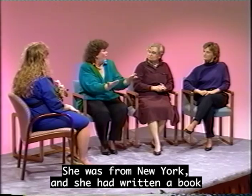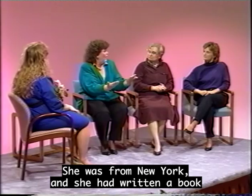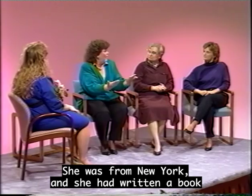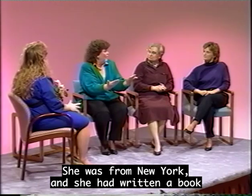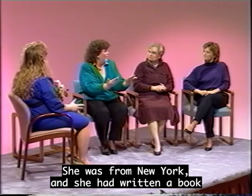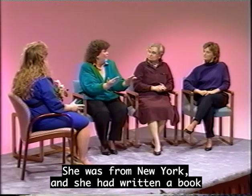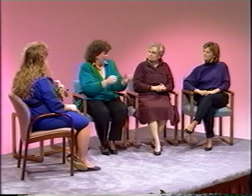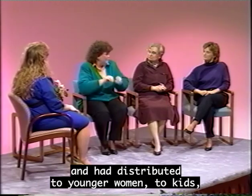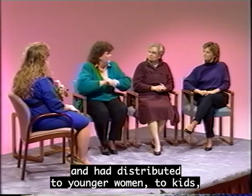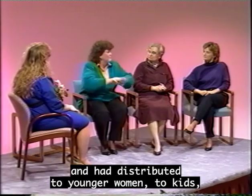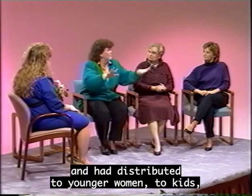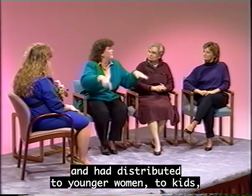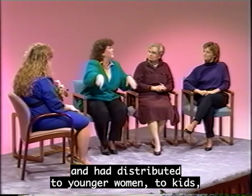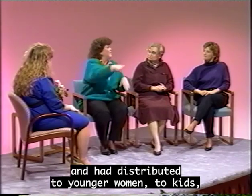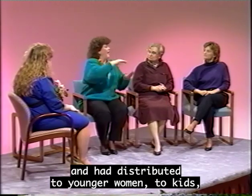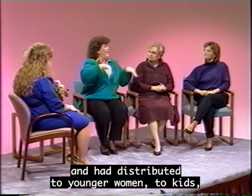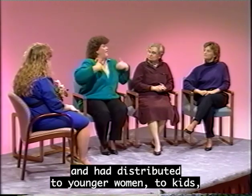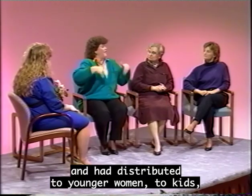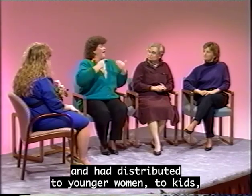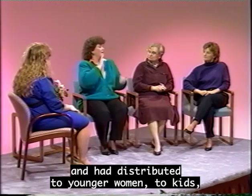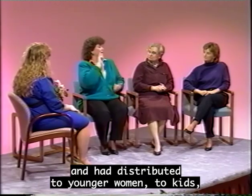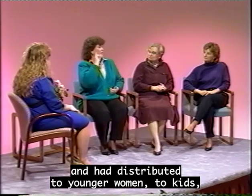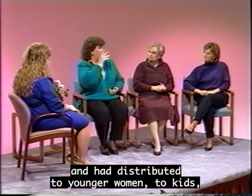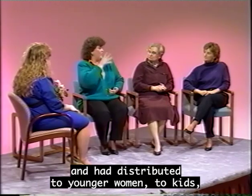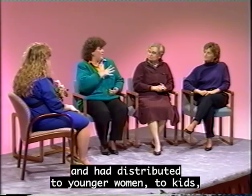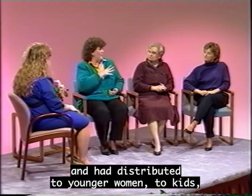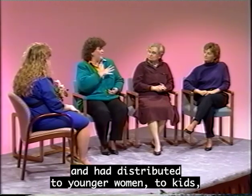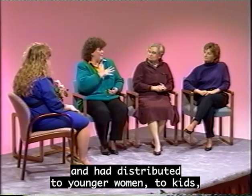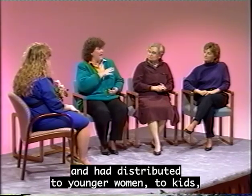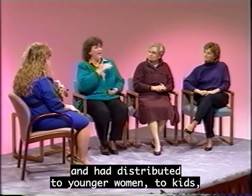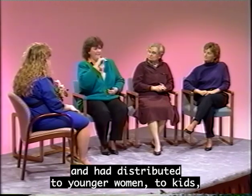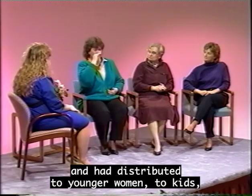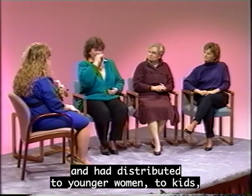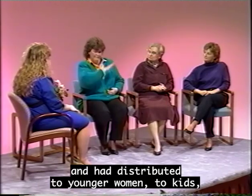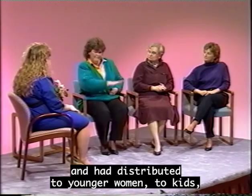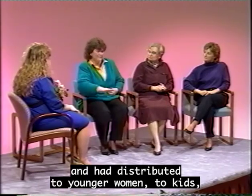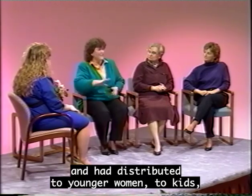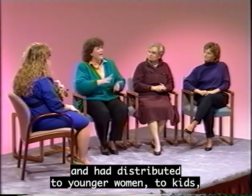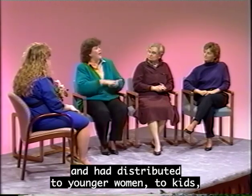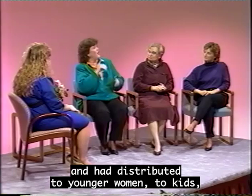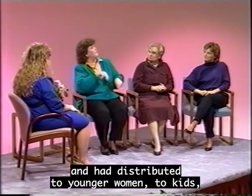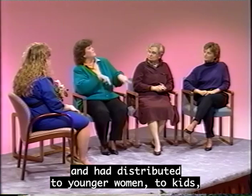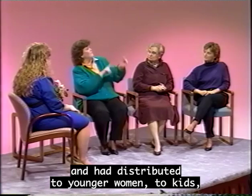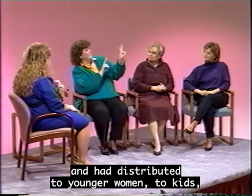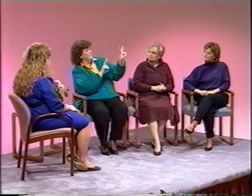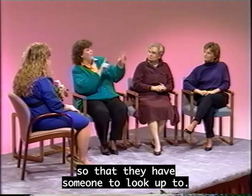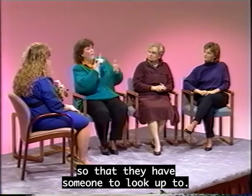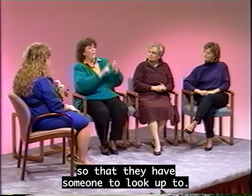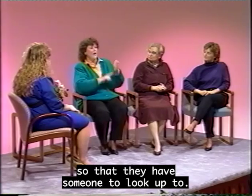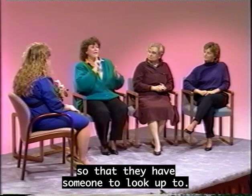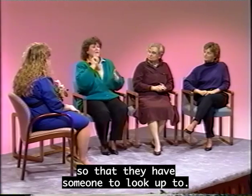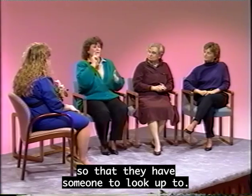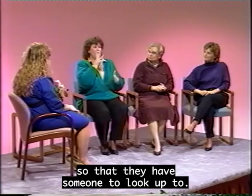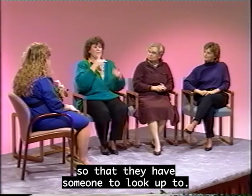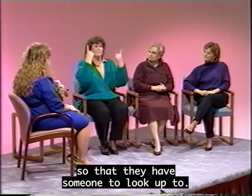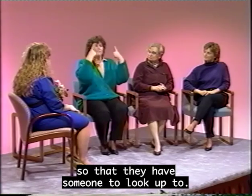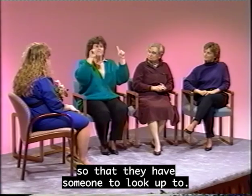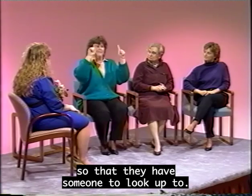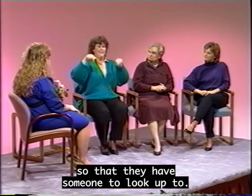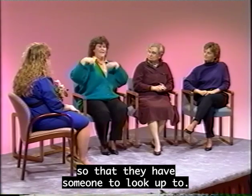and she had written a book and had distributed to younger women, to kids, so that they have someone to